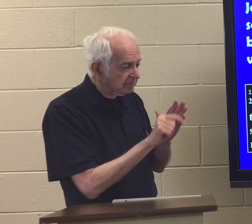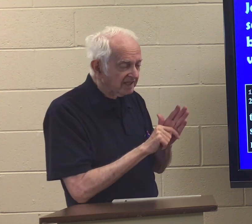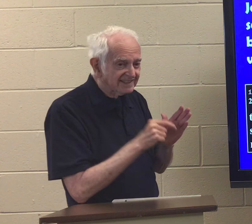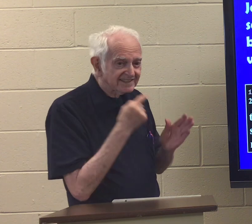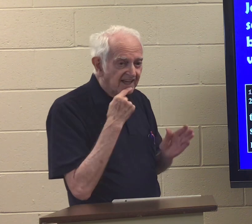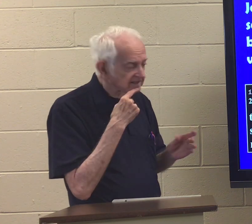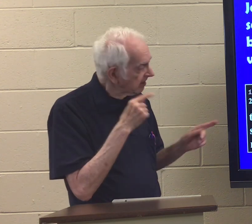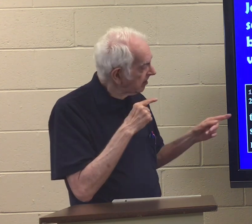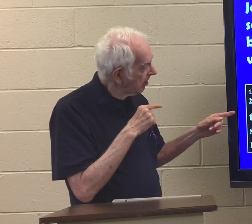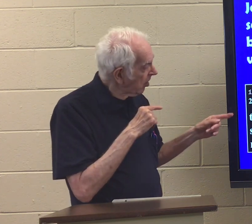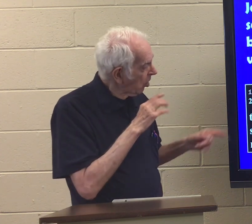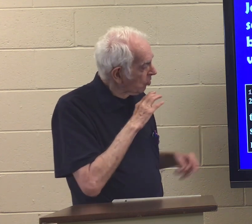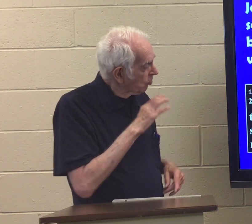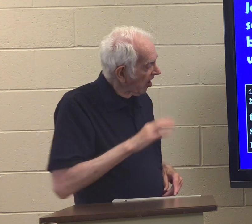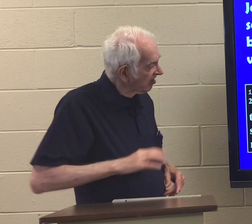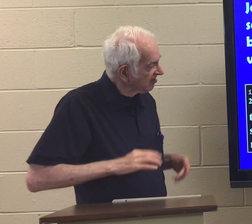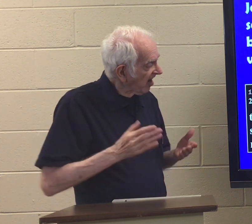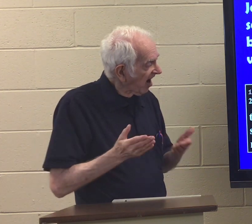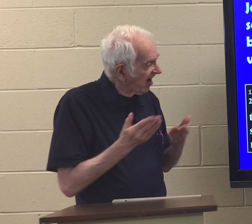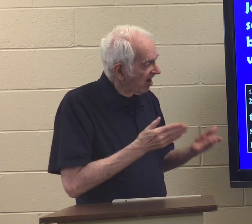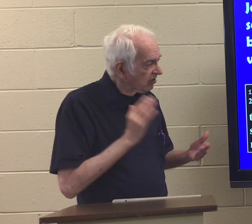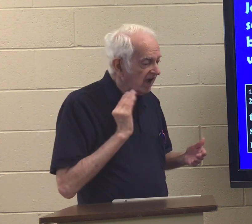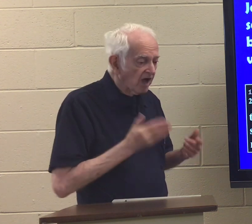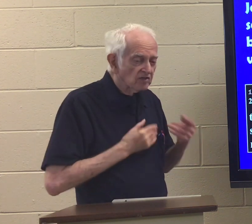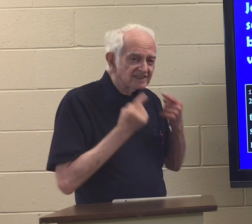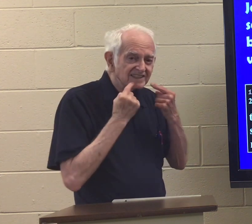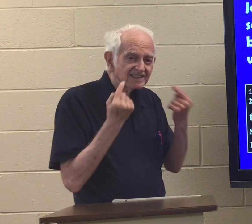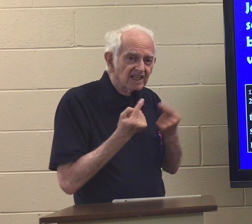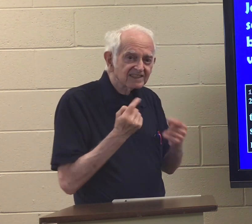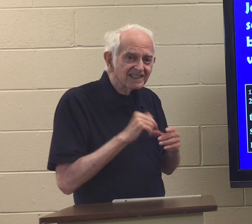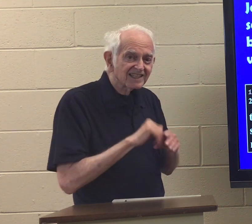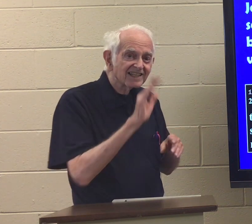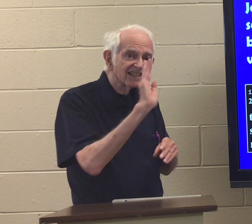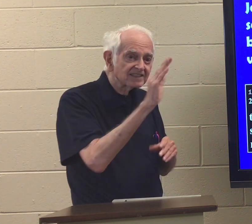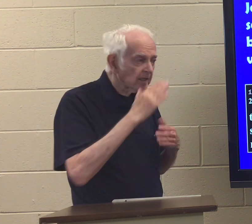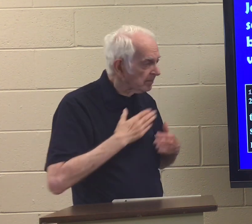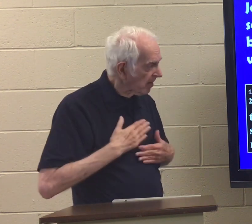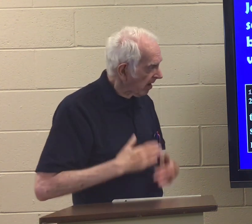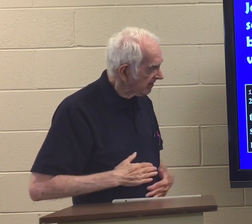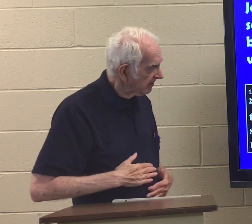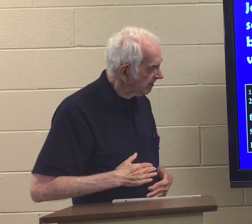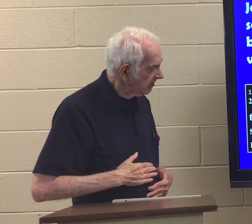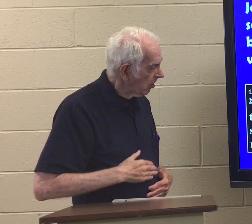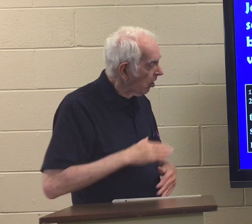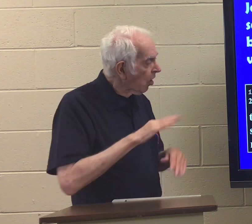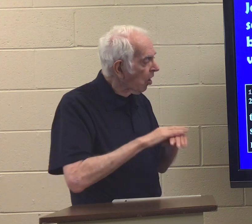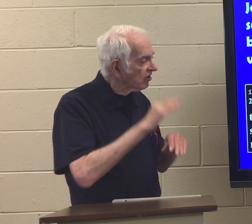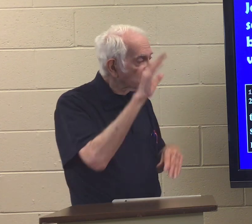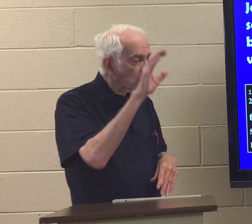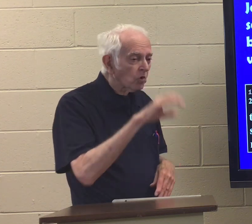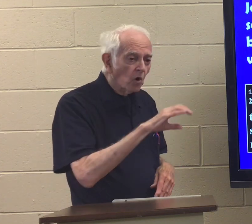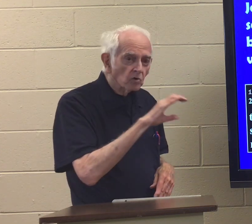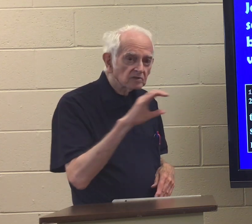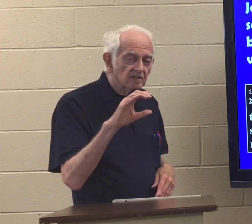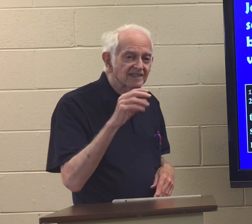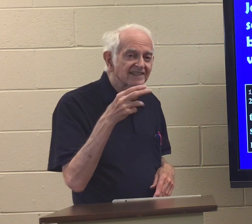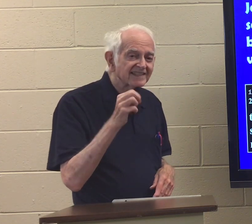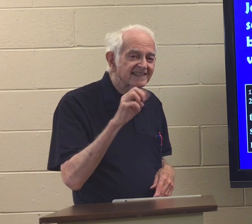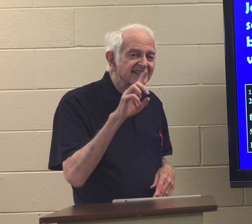In the New Testament, it says, Christ carried our sins in his body on the cross.